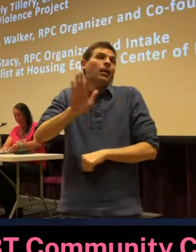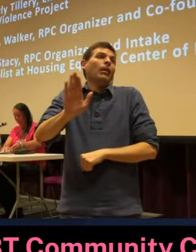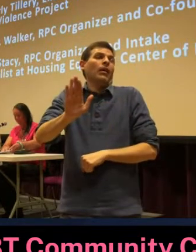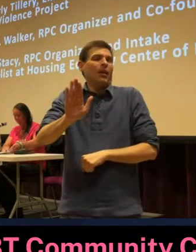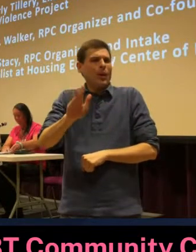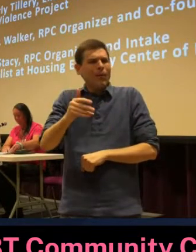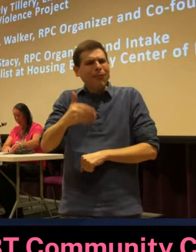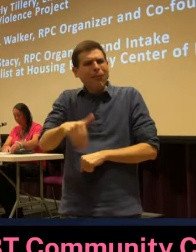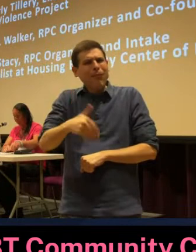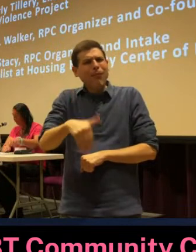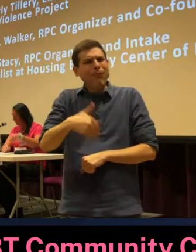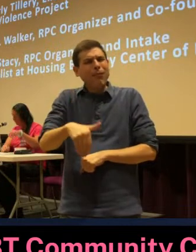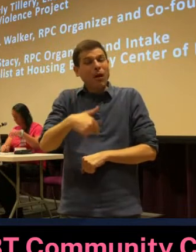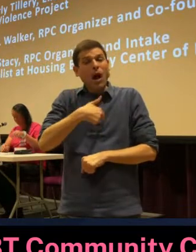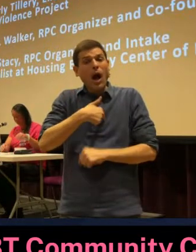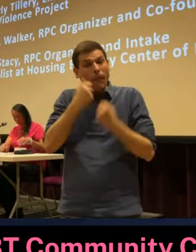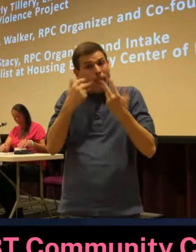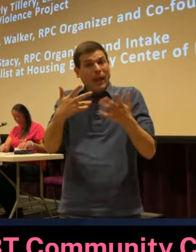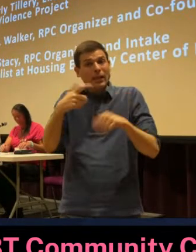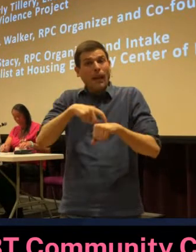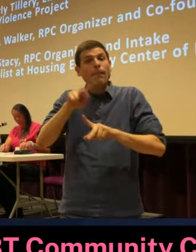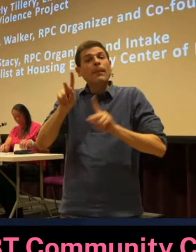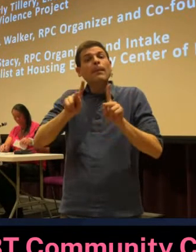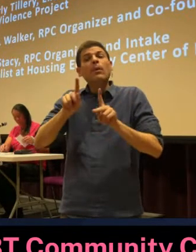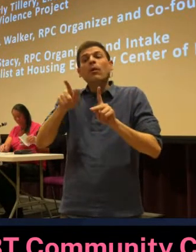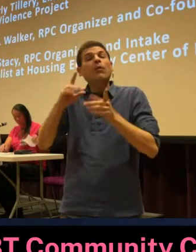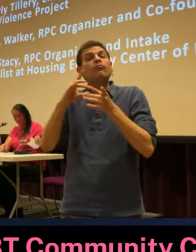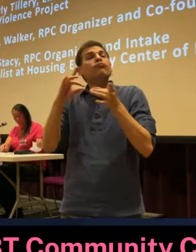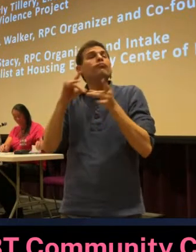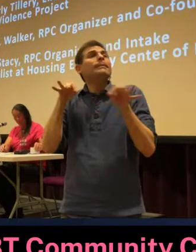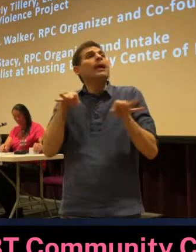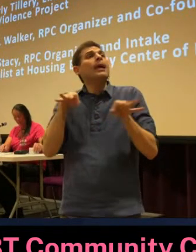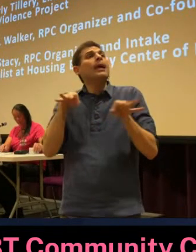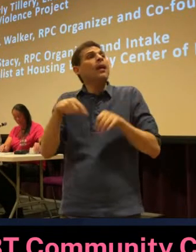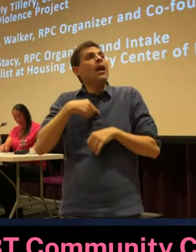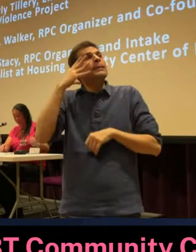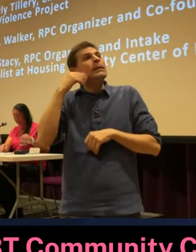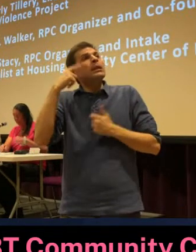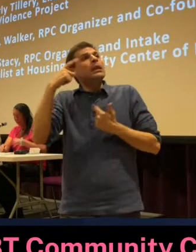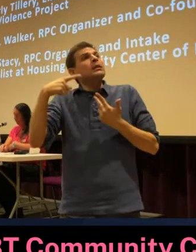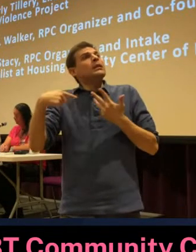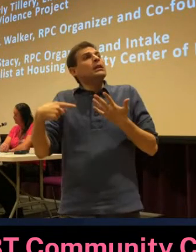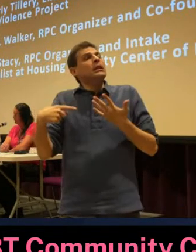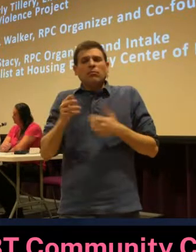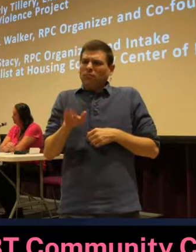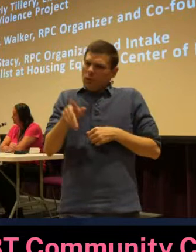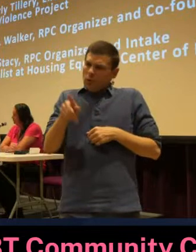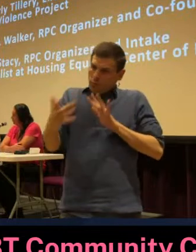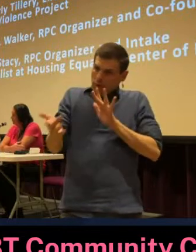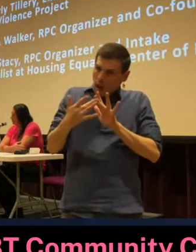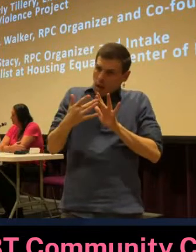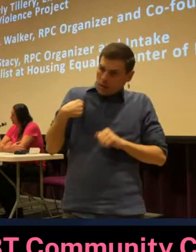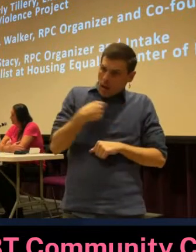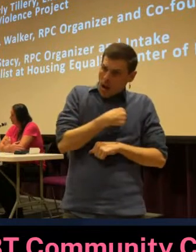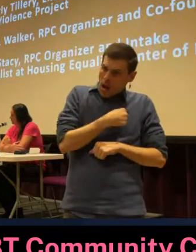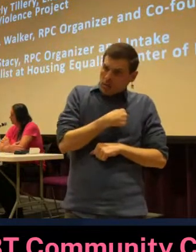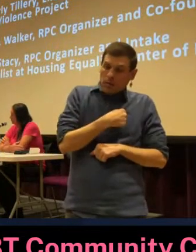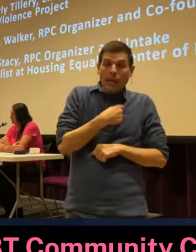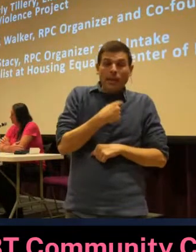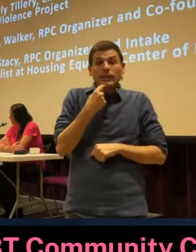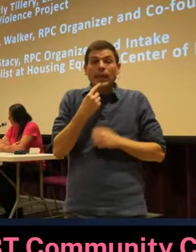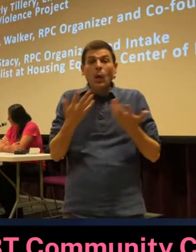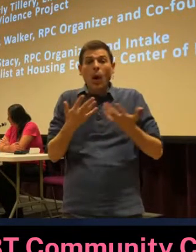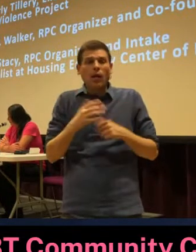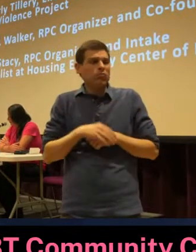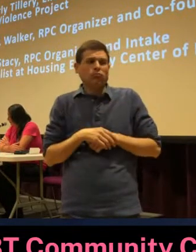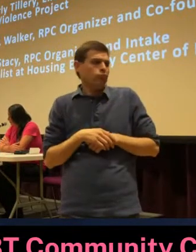they'll explain something that's happened to them. And I'll say, did you contact our hotline? And they'll say, no,